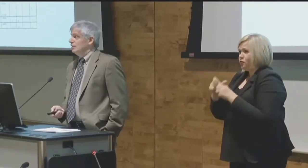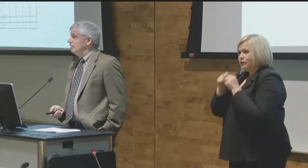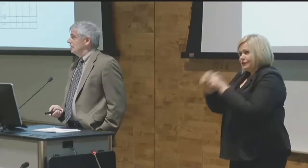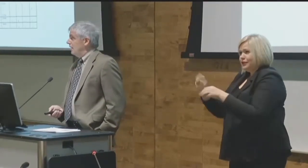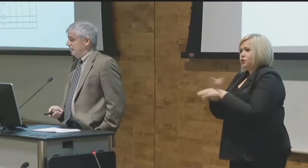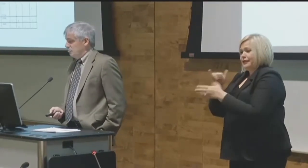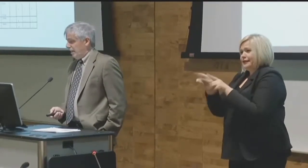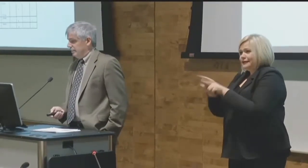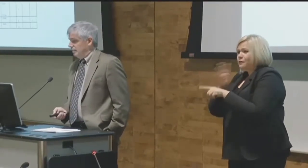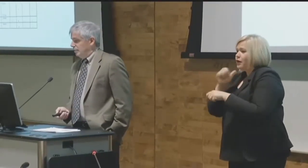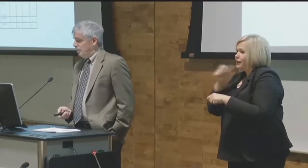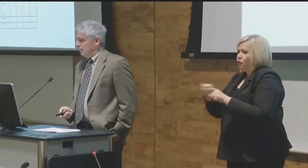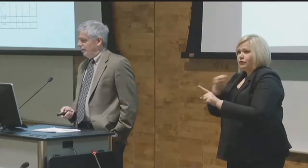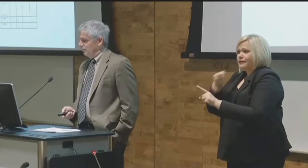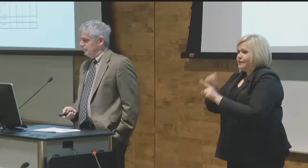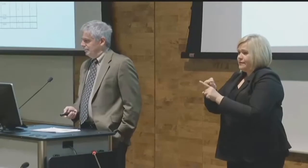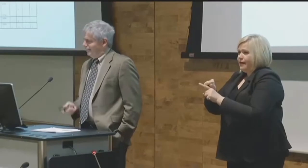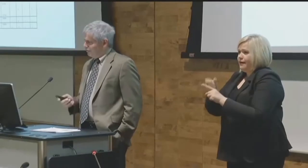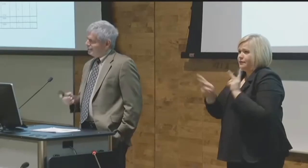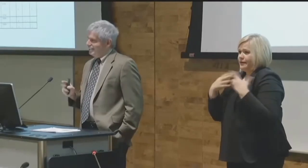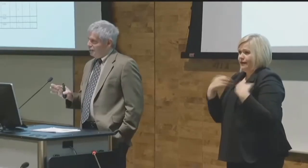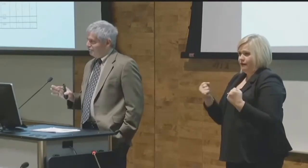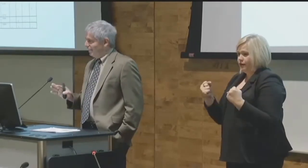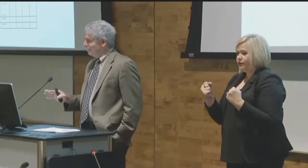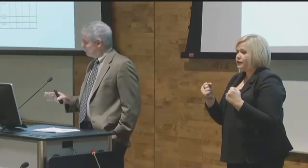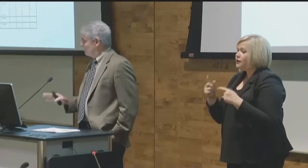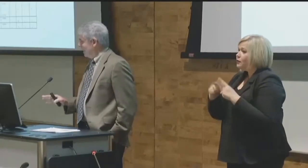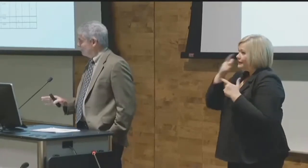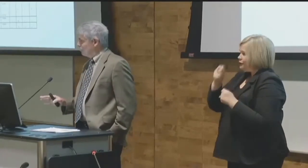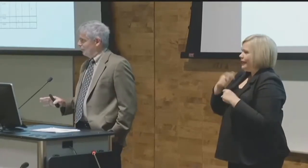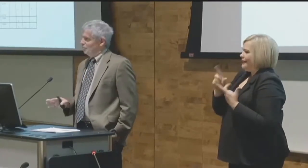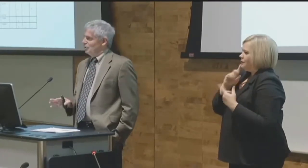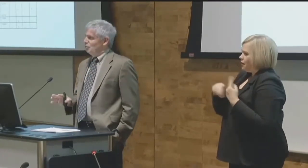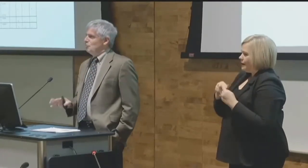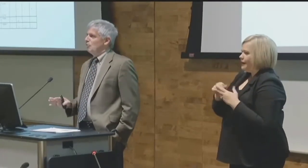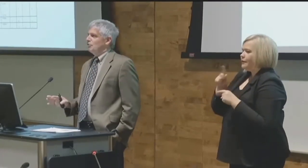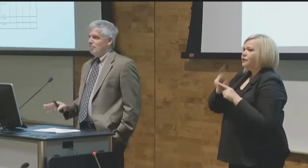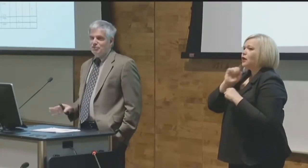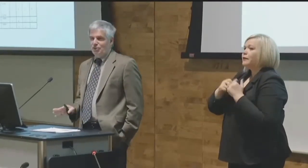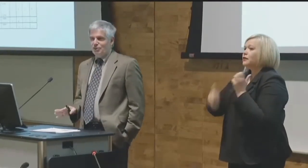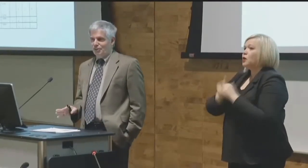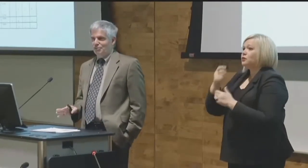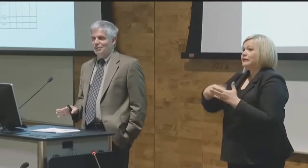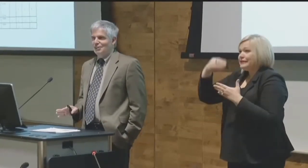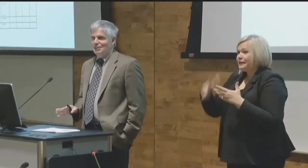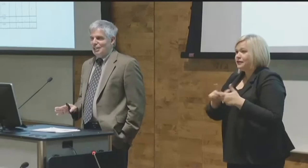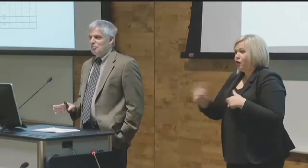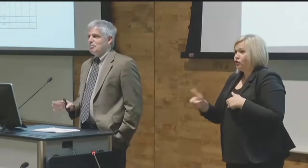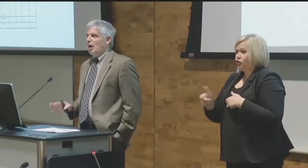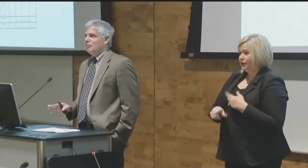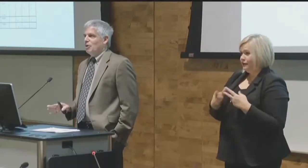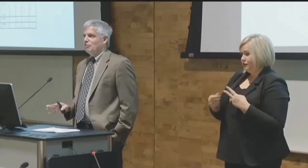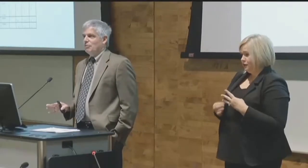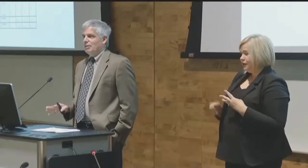it to not impact public health. Interestingly enough, and I hate to bring out this point, if you look at the two most expensive alternatives, they